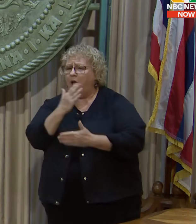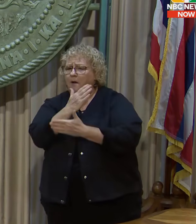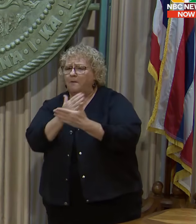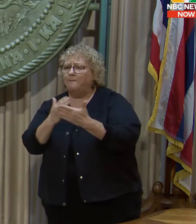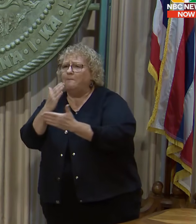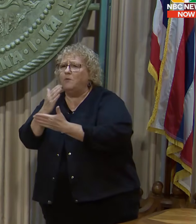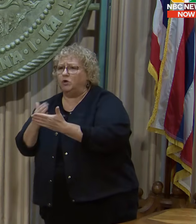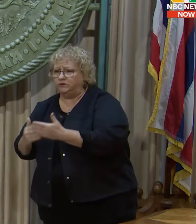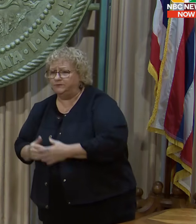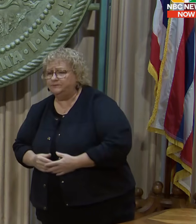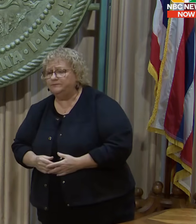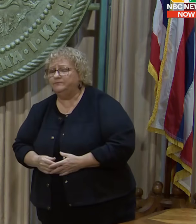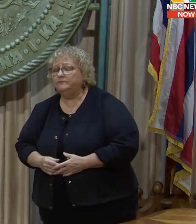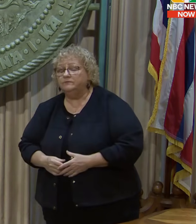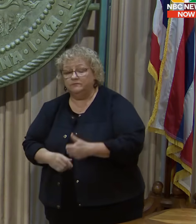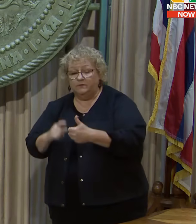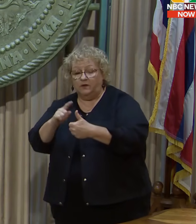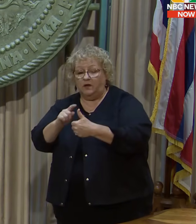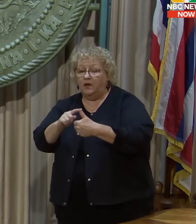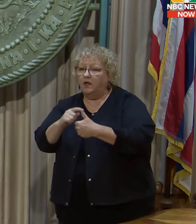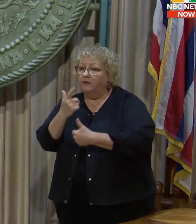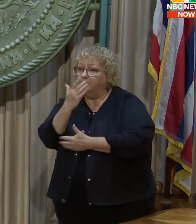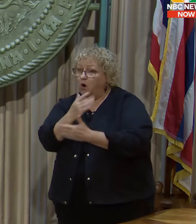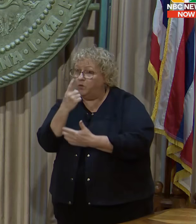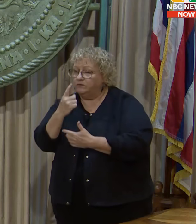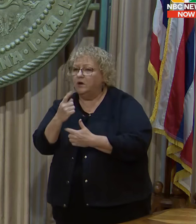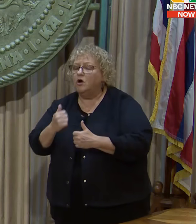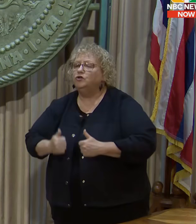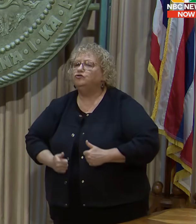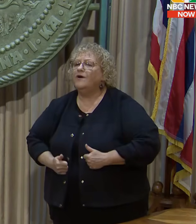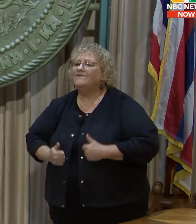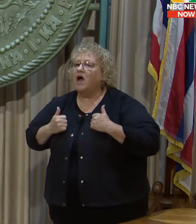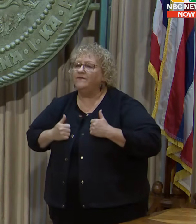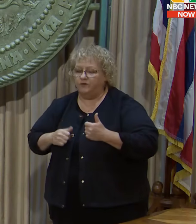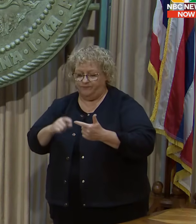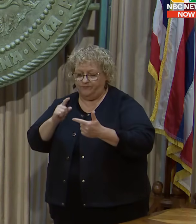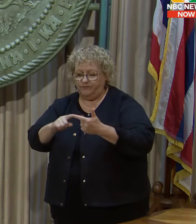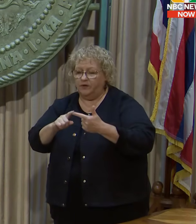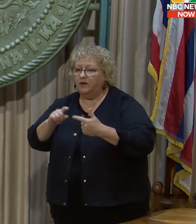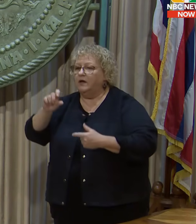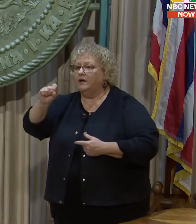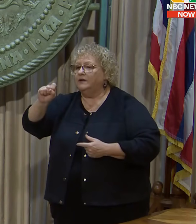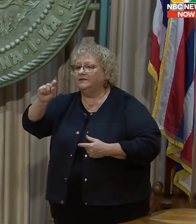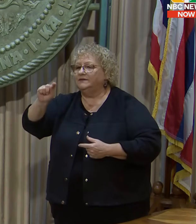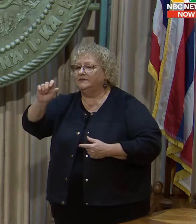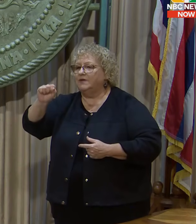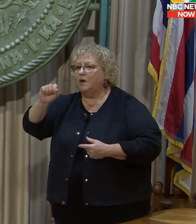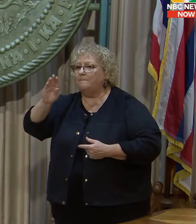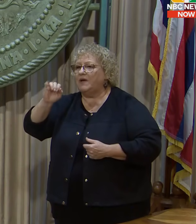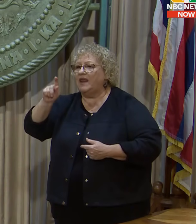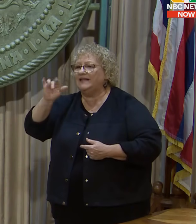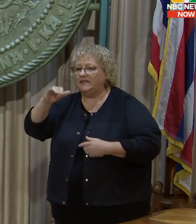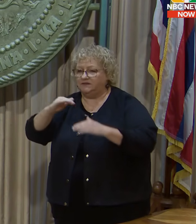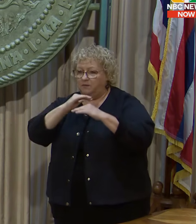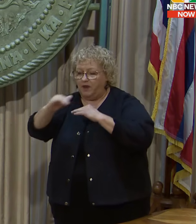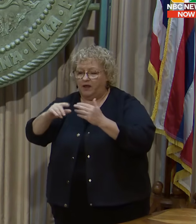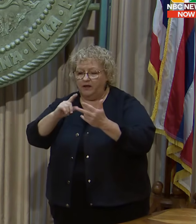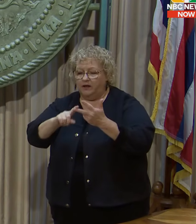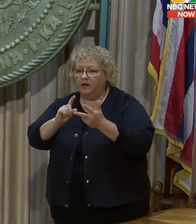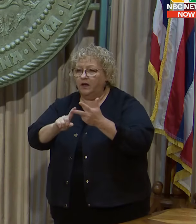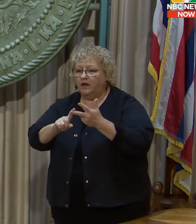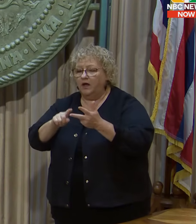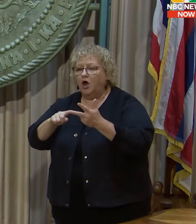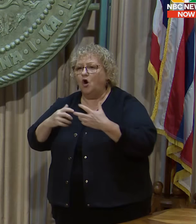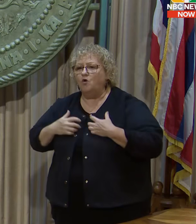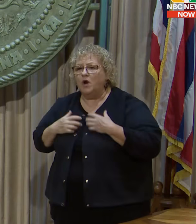deal with here today. Phase 1 is survival. That's where we are right now. Phase 2 is stability, and Phase 3 is recovery. And in the bills we've passed so far, we're